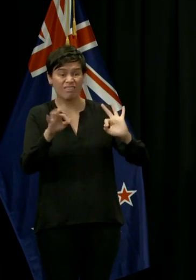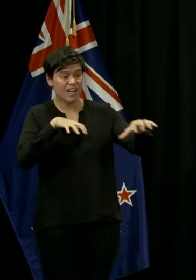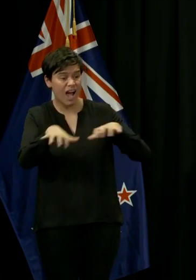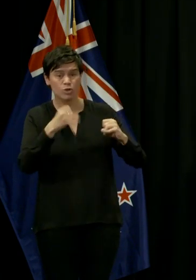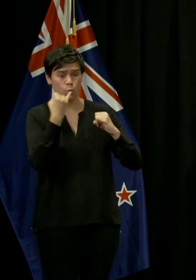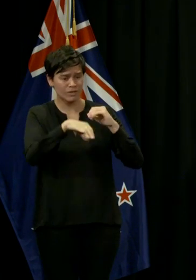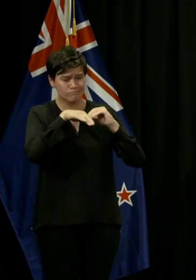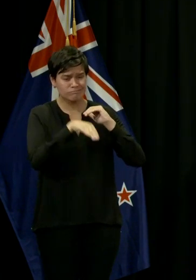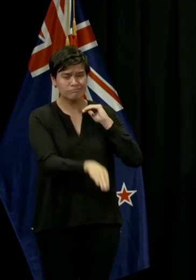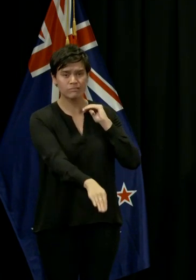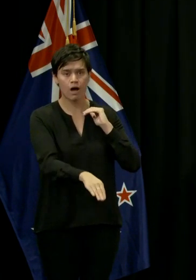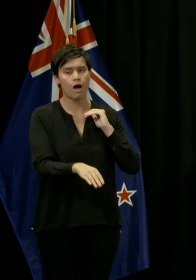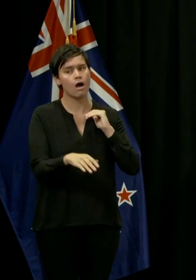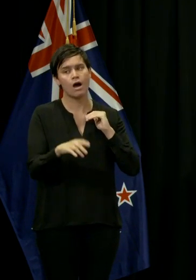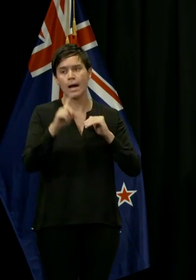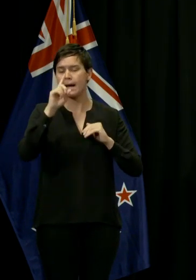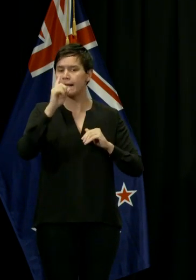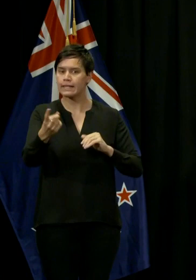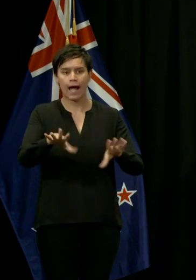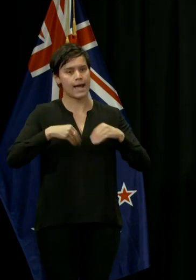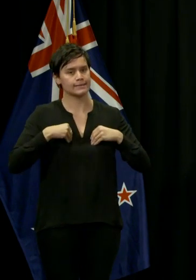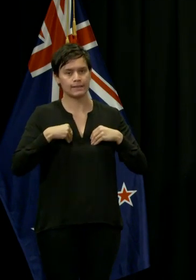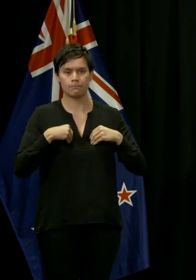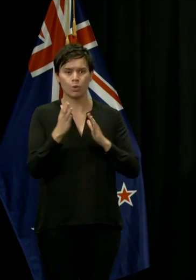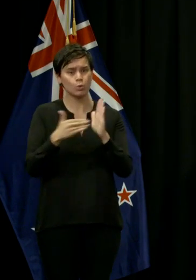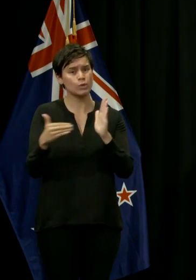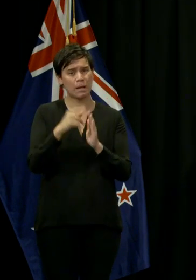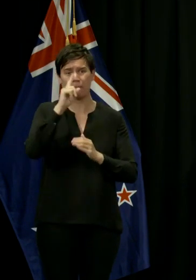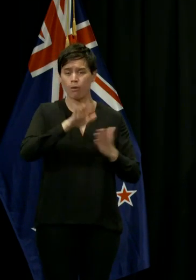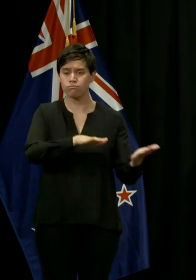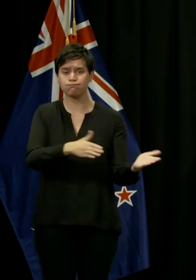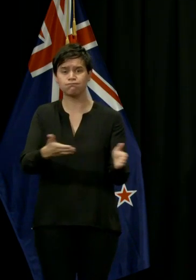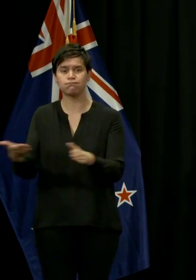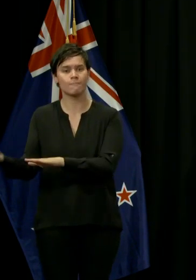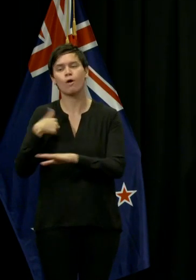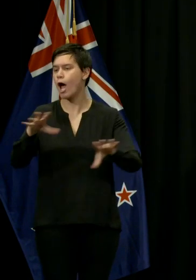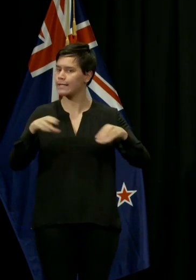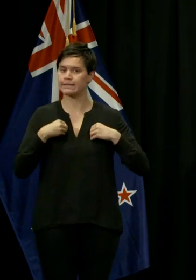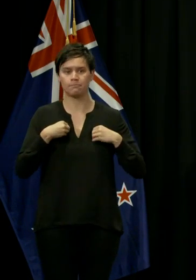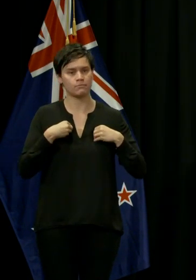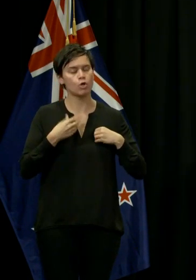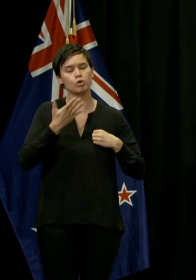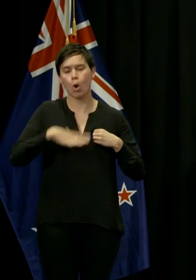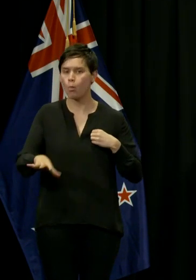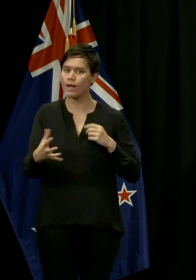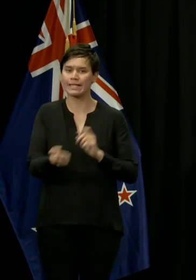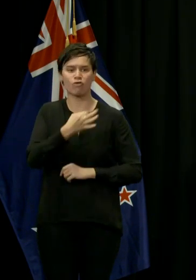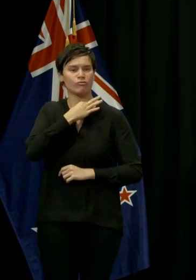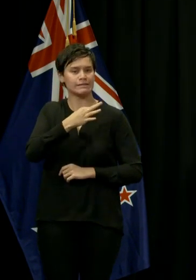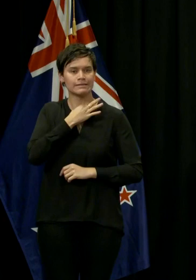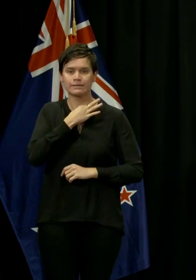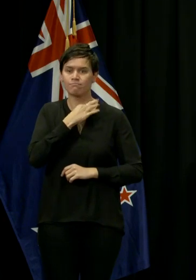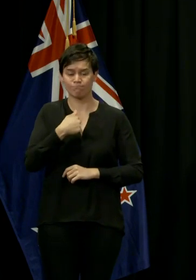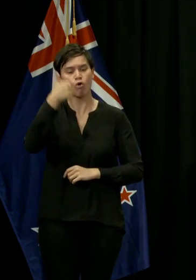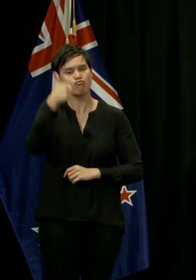loss of New Zealanders' lives in our history, and I will not take that chance. I would rather make